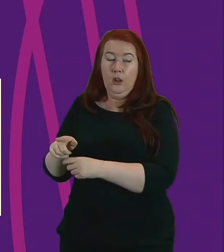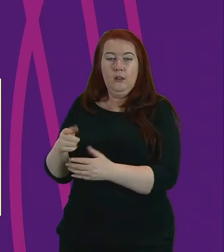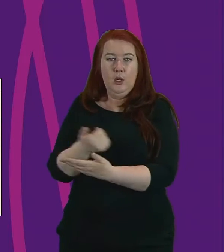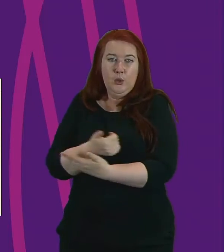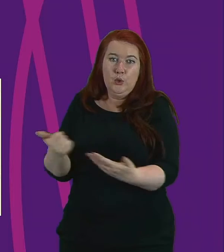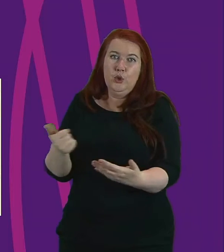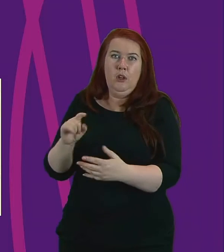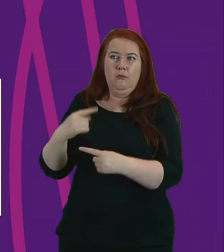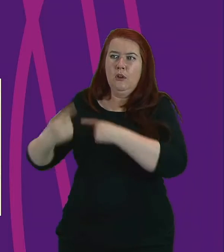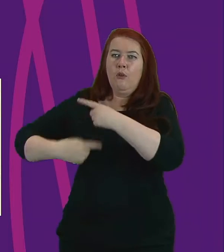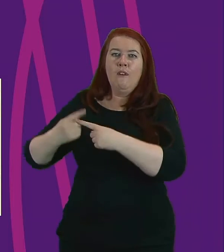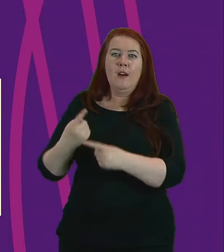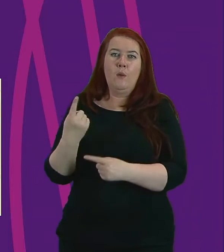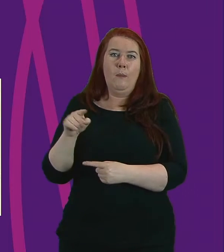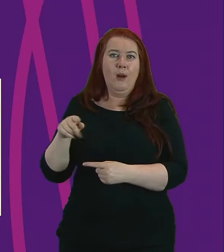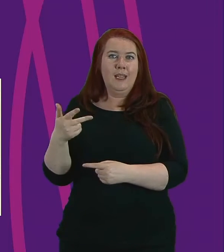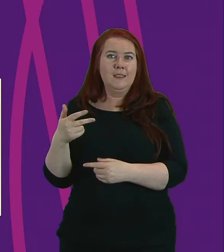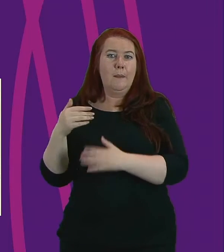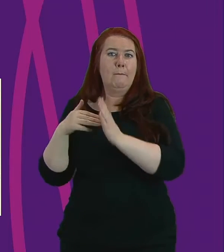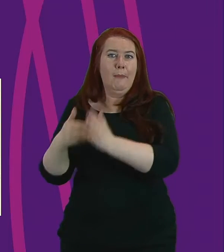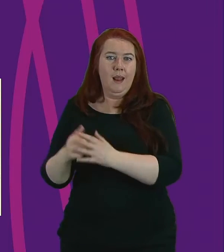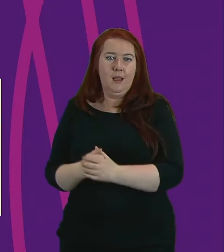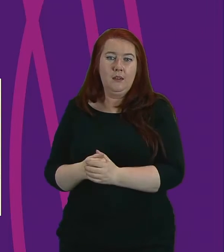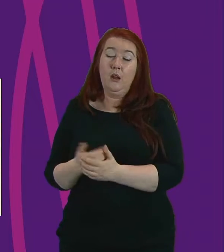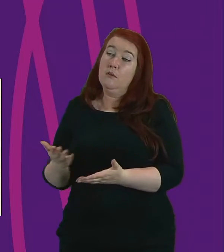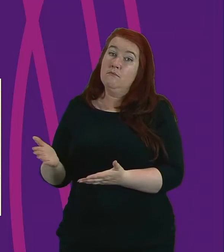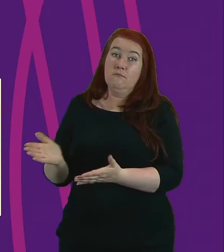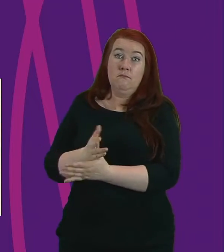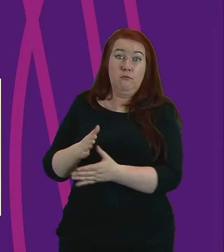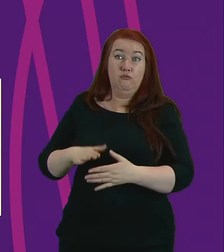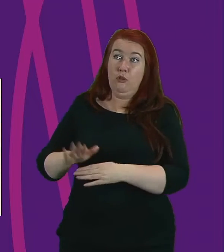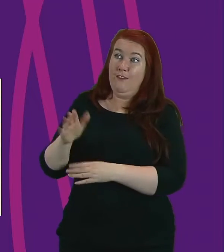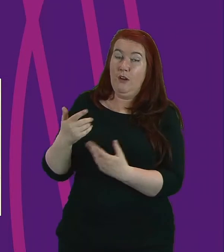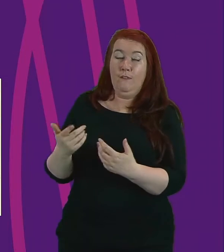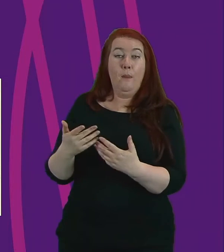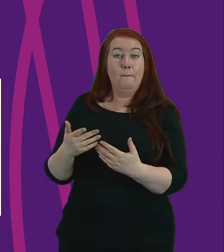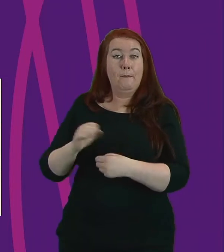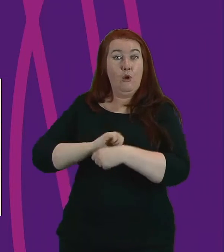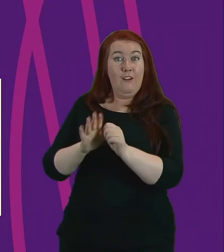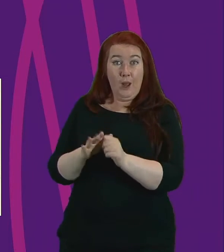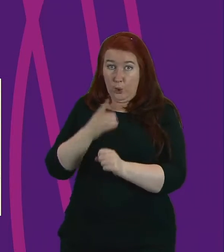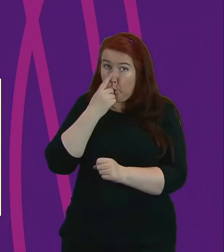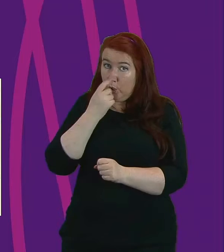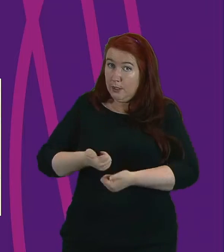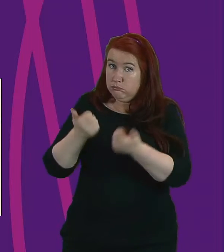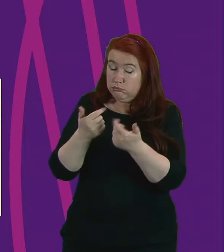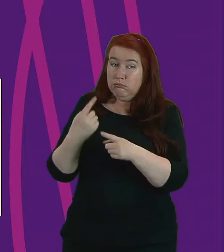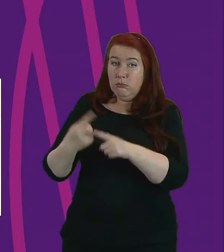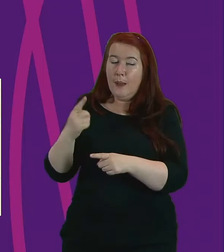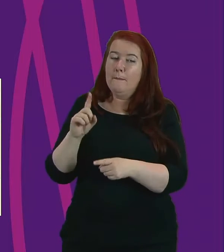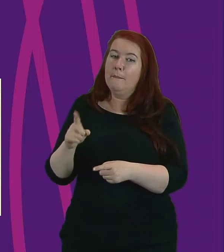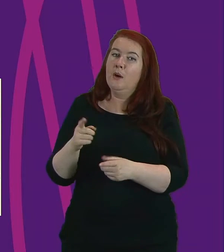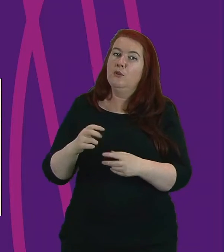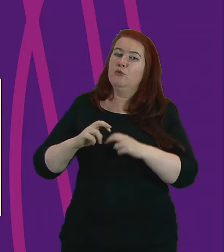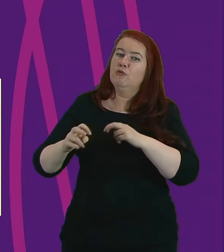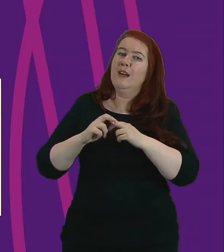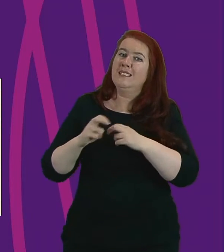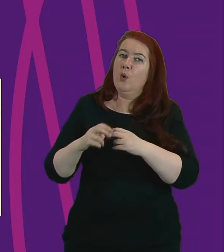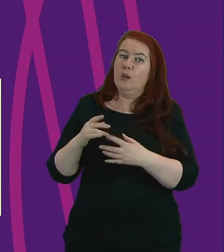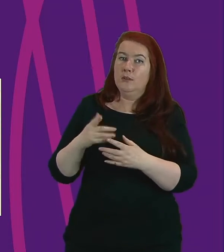times. Recovery from COVID-19 could be swift. However, last week the Transport Secretary suggested that upon lifting lockdown restrictions,